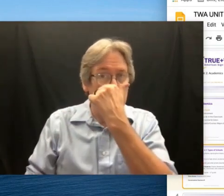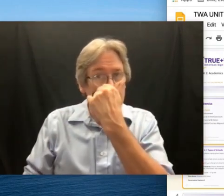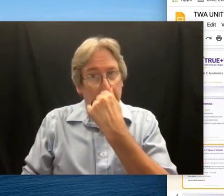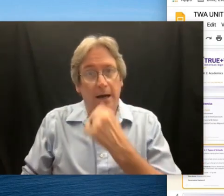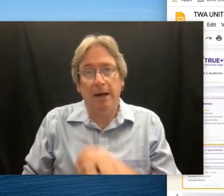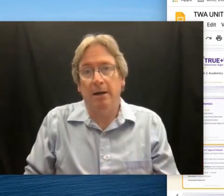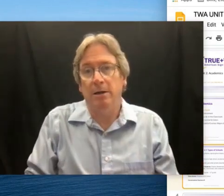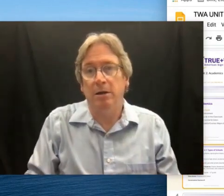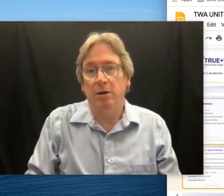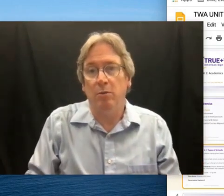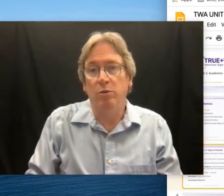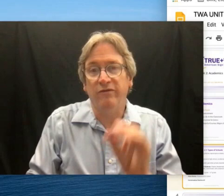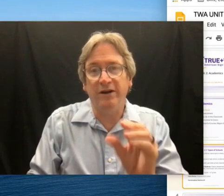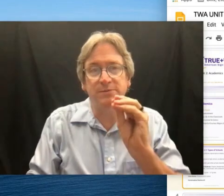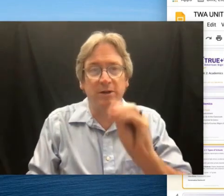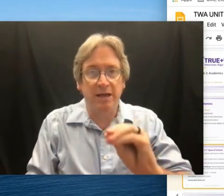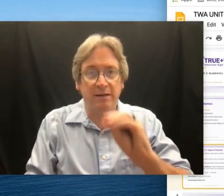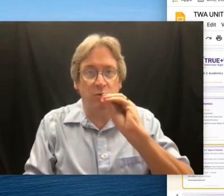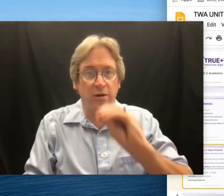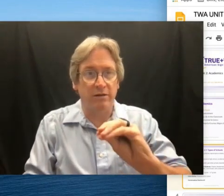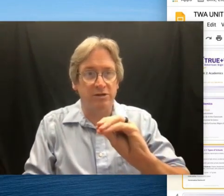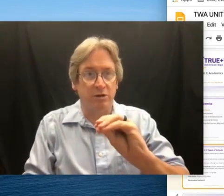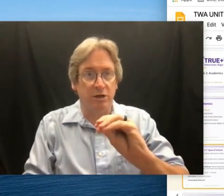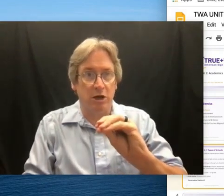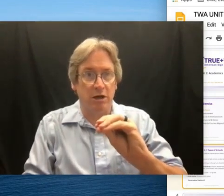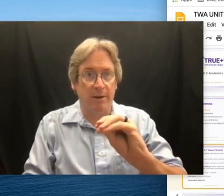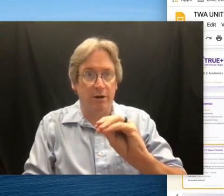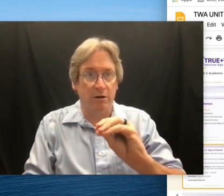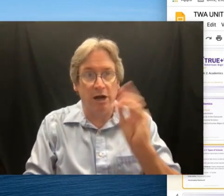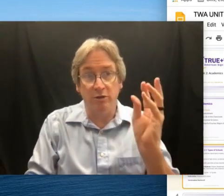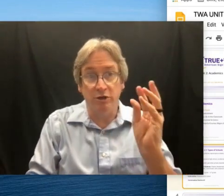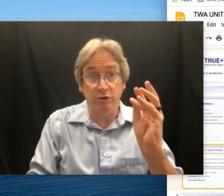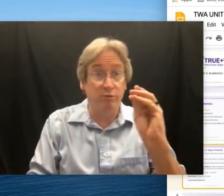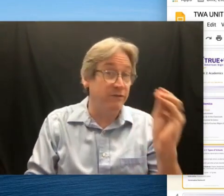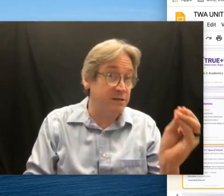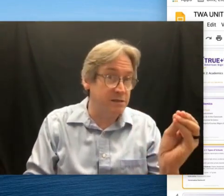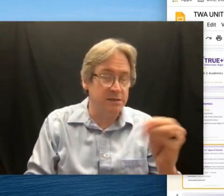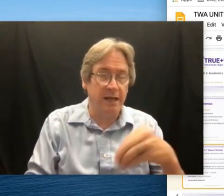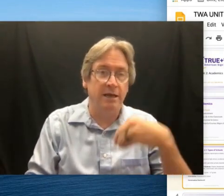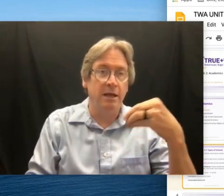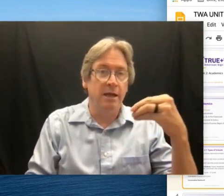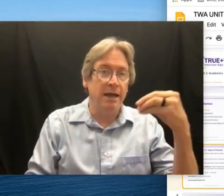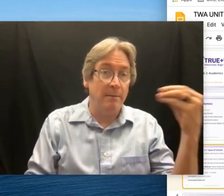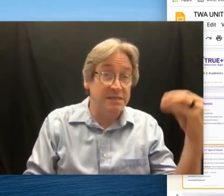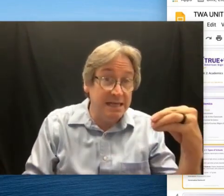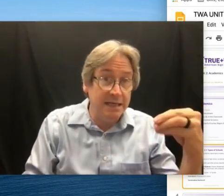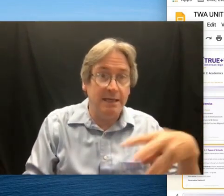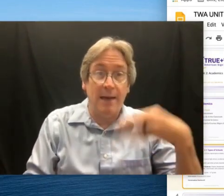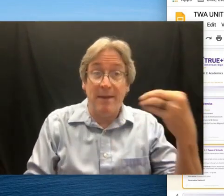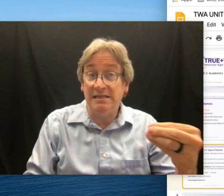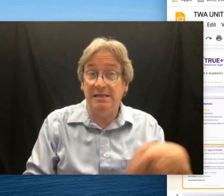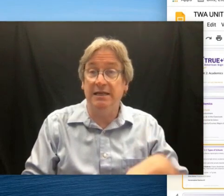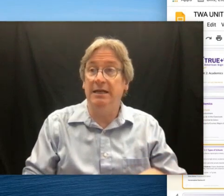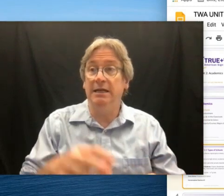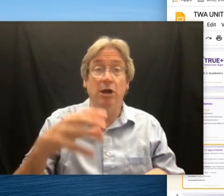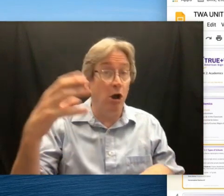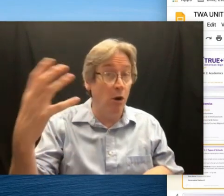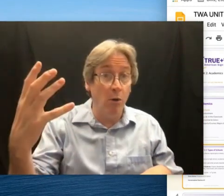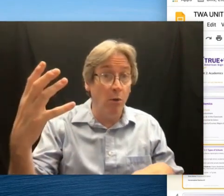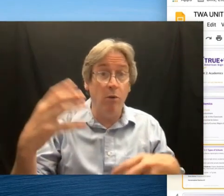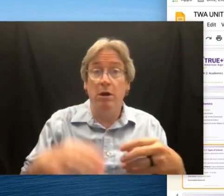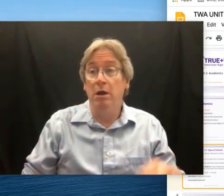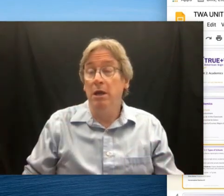institutions? When we're fingerspelling names, one of the things they're going to talk about are how do you do prefixes like MC,